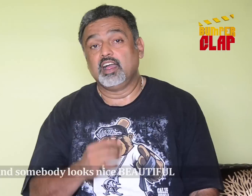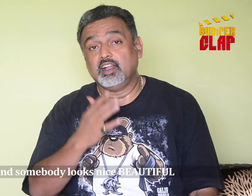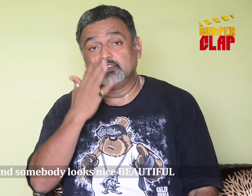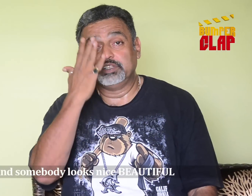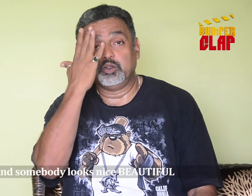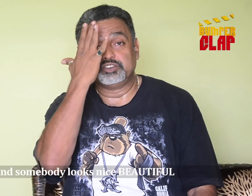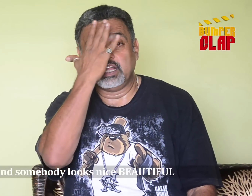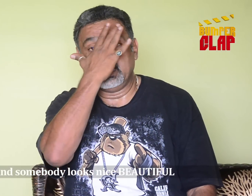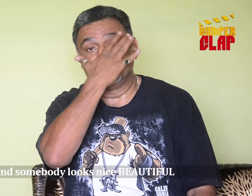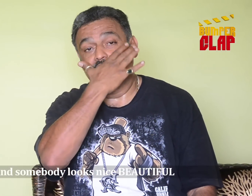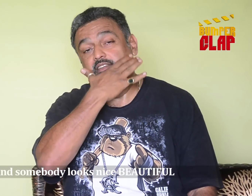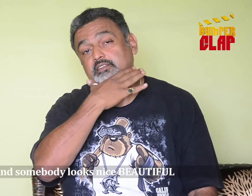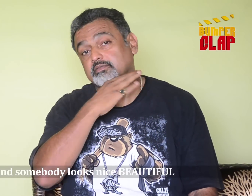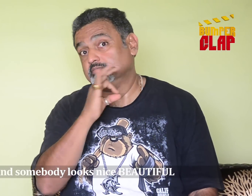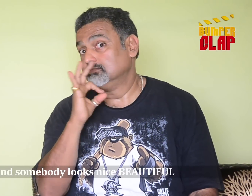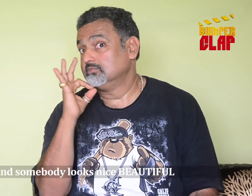And something that looks nice.